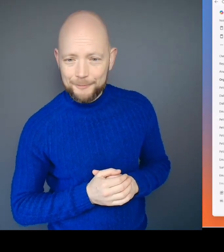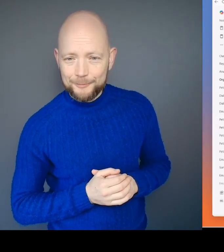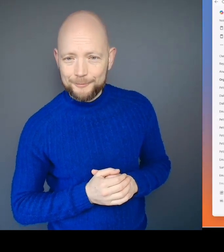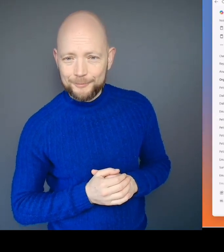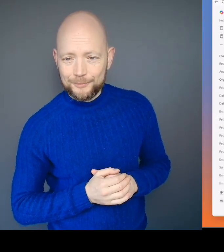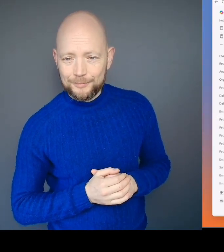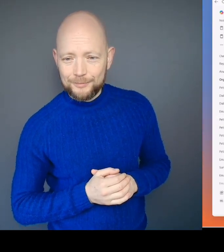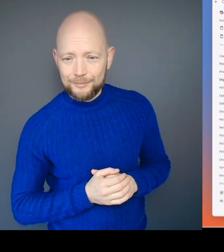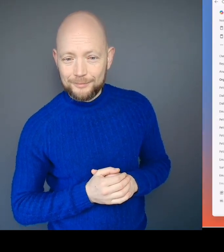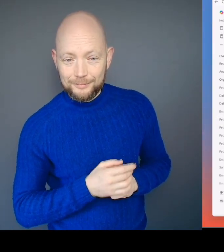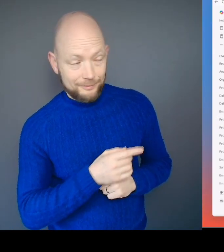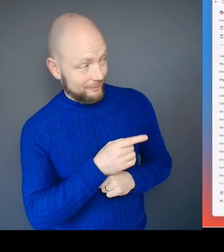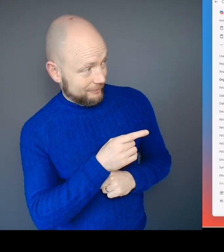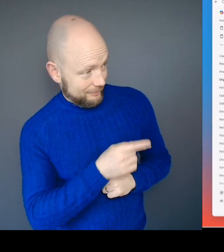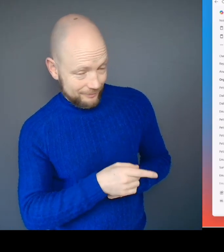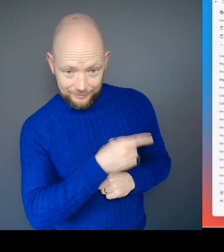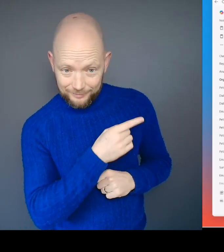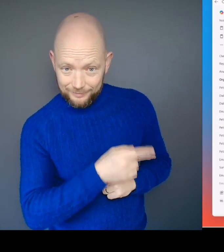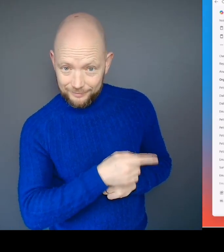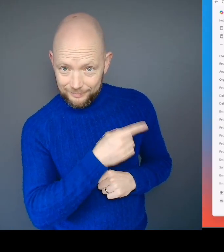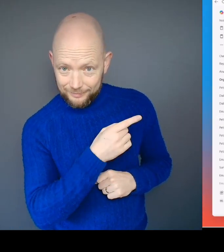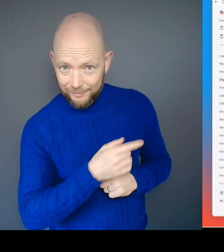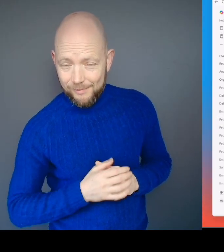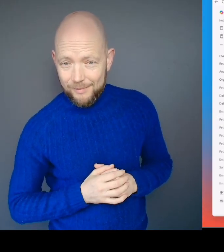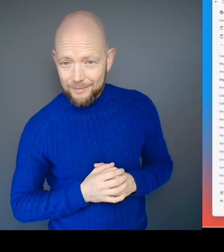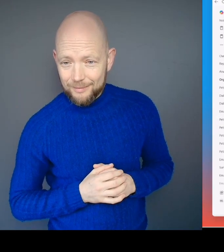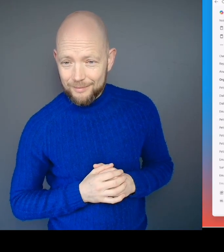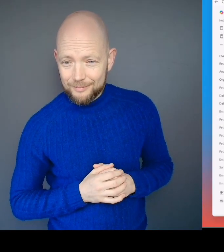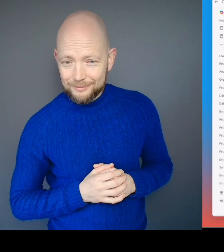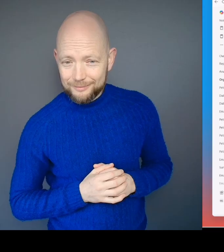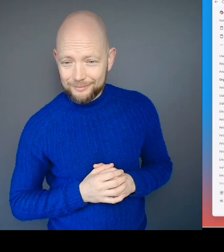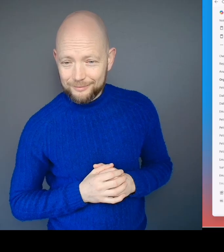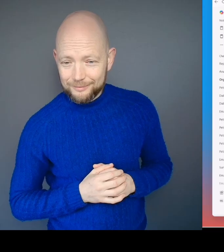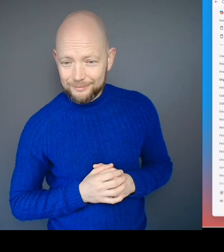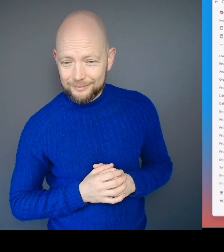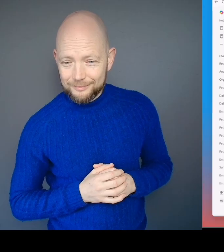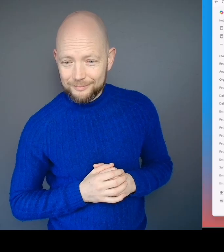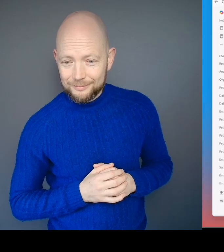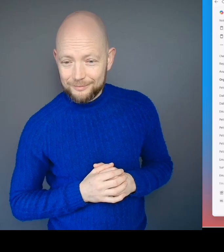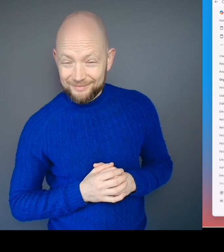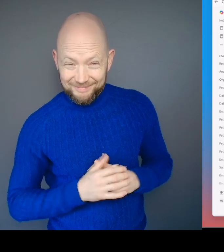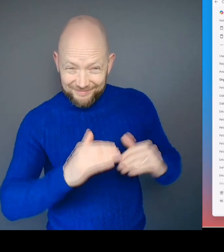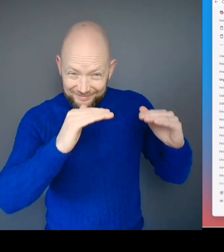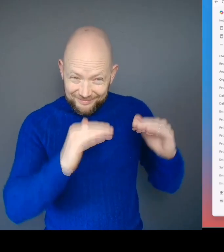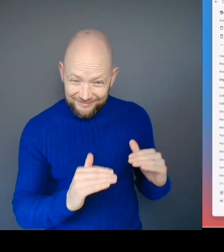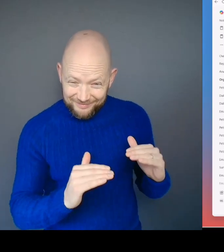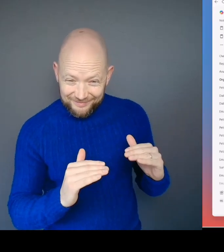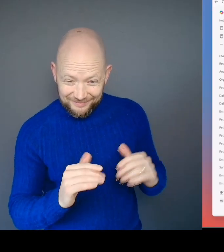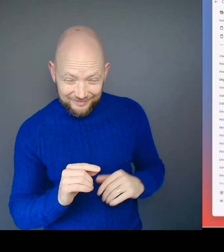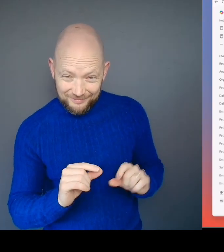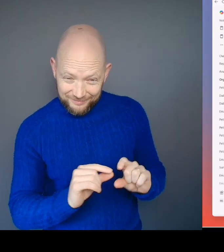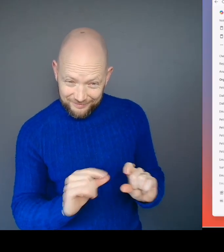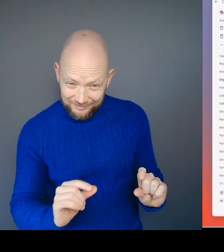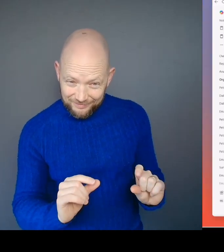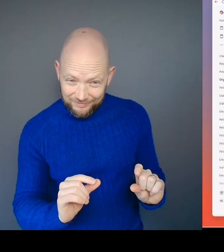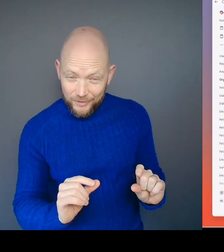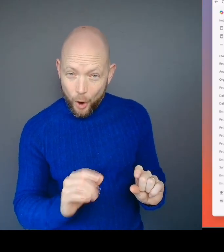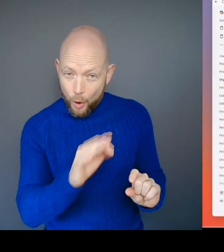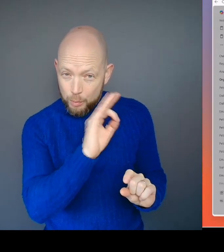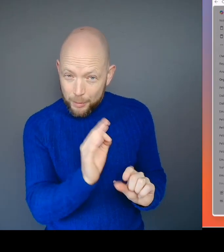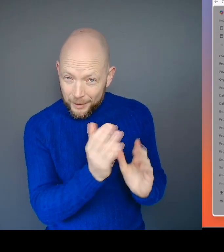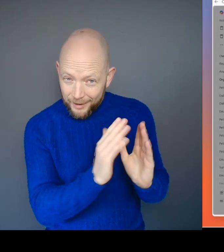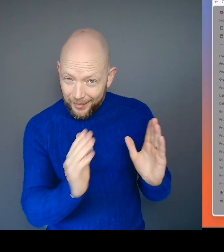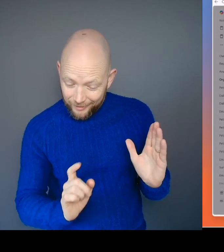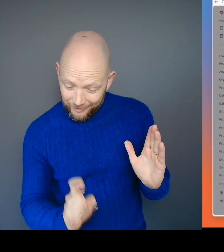see this list of suggested prompts below the main prompt area. Expand that, and that will actually give you a bunch of different options